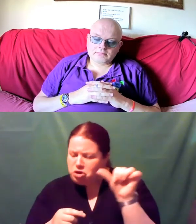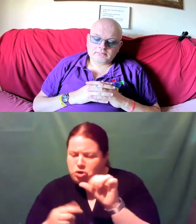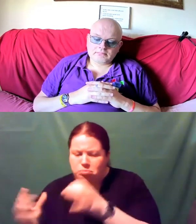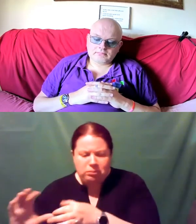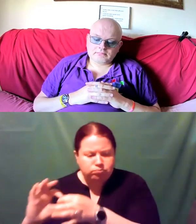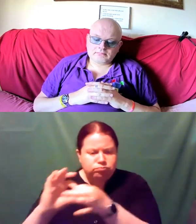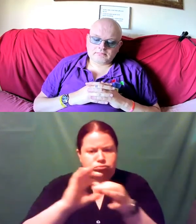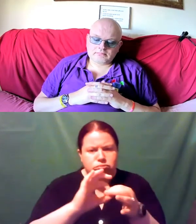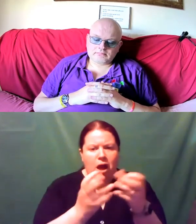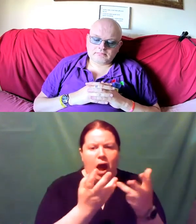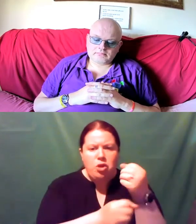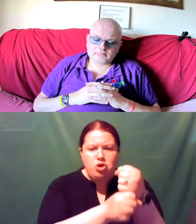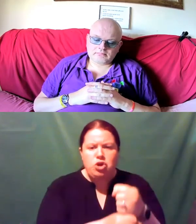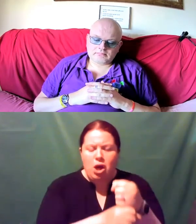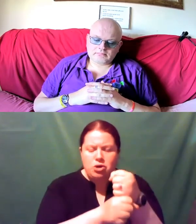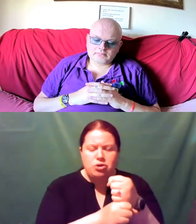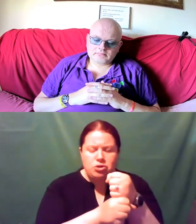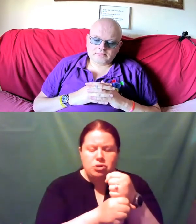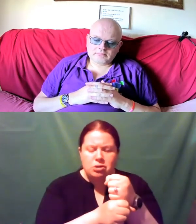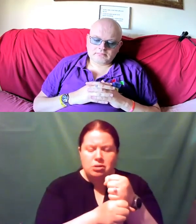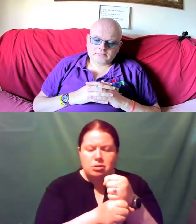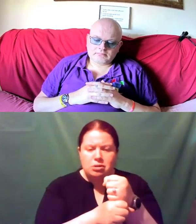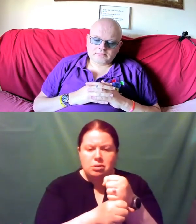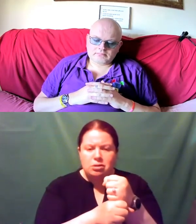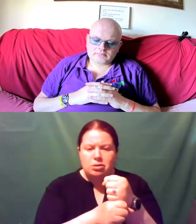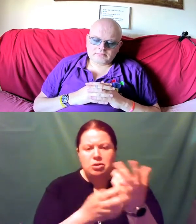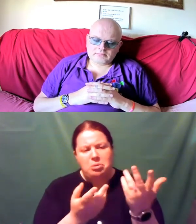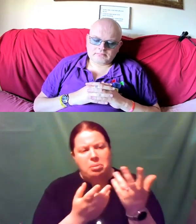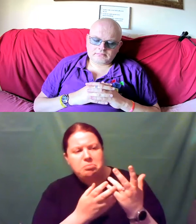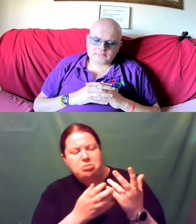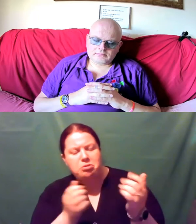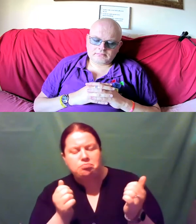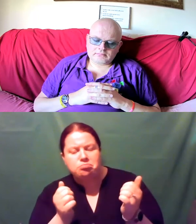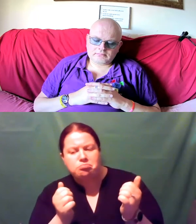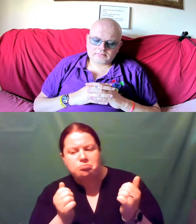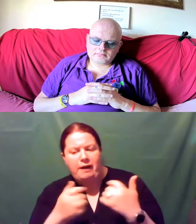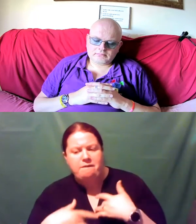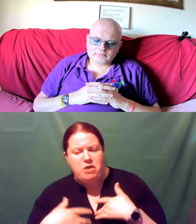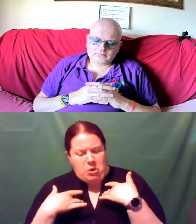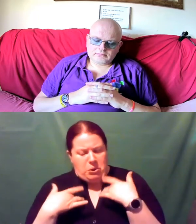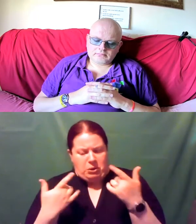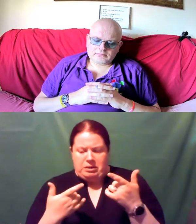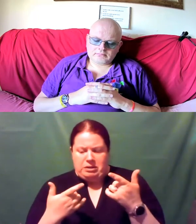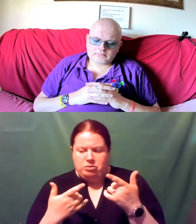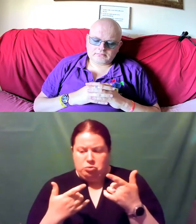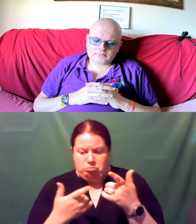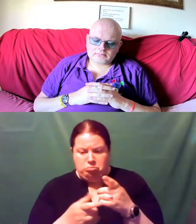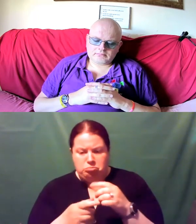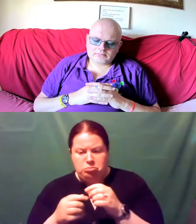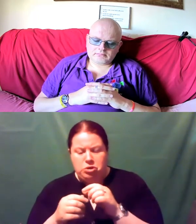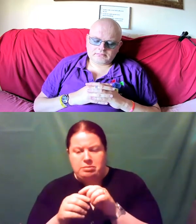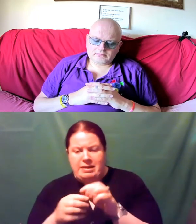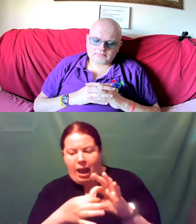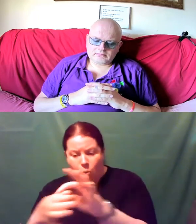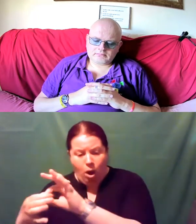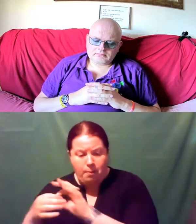the relationship between Open Table Network and the local church? How do you see that working?